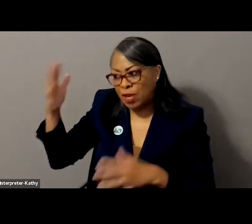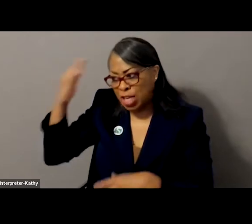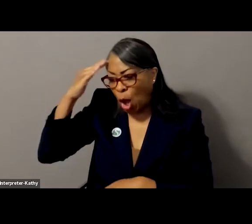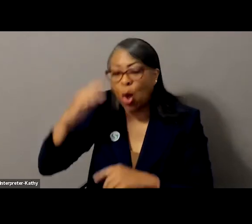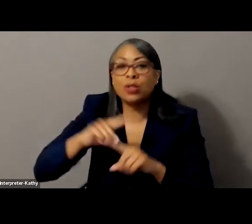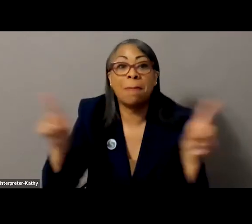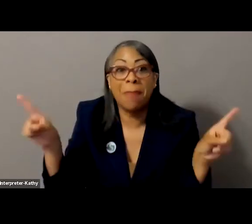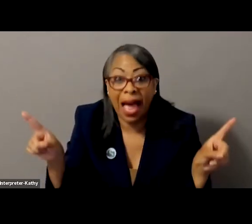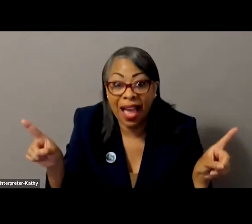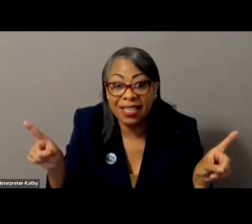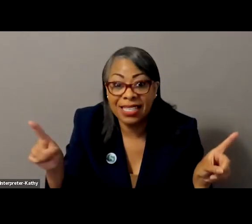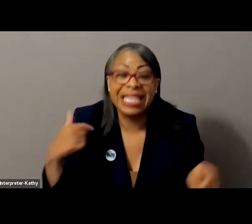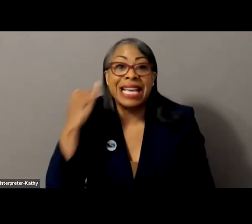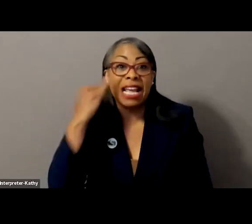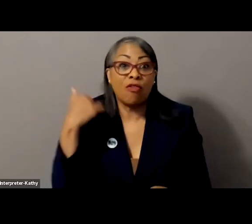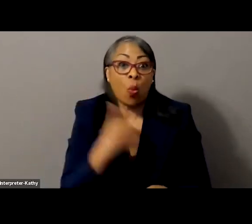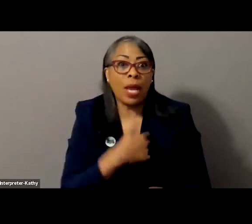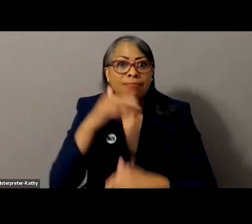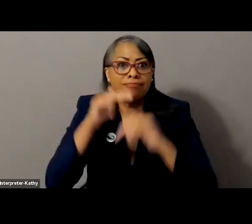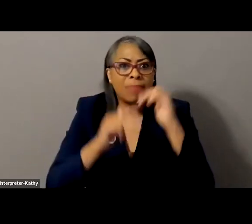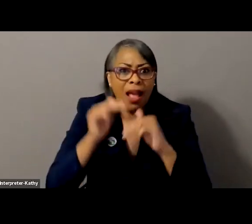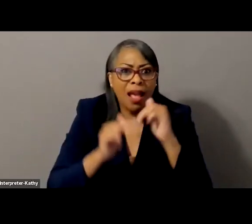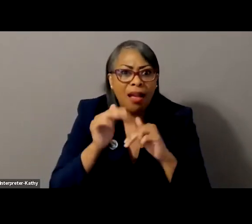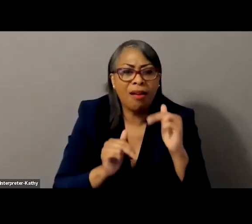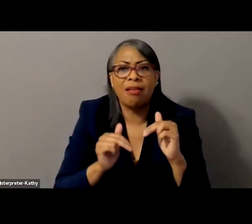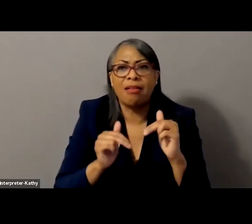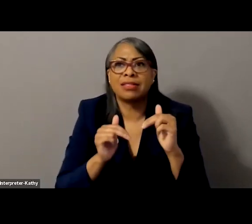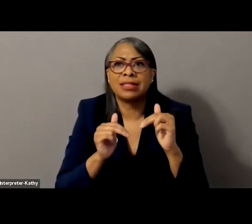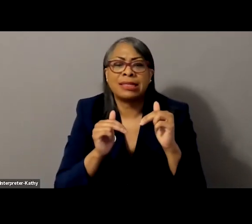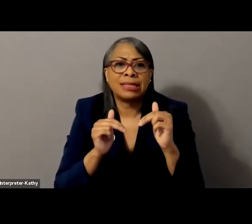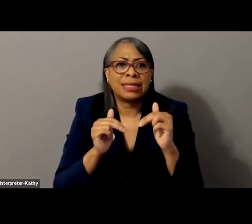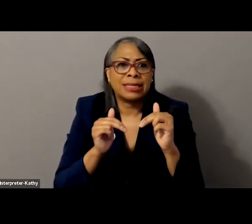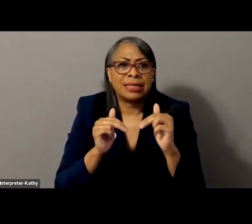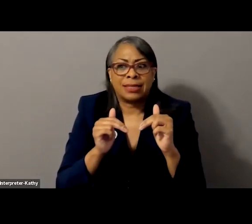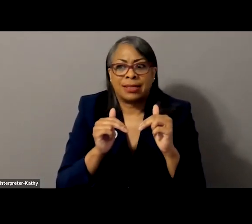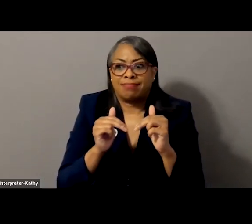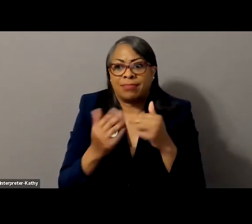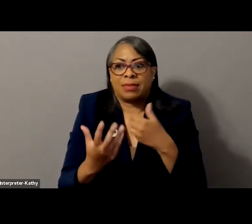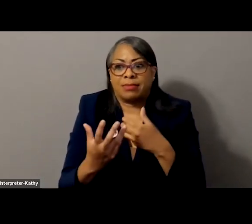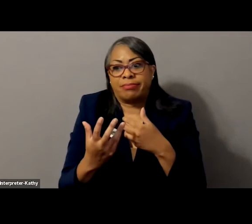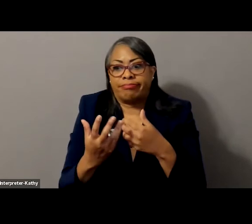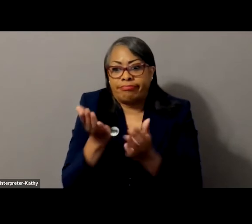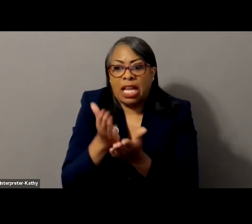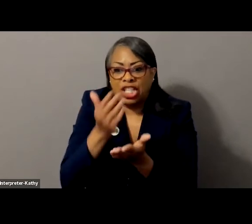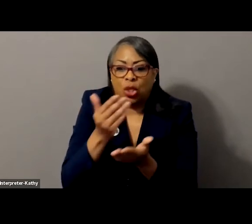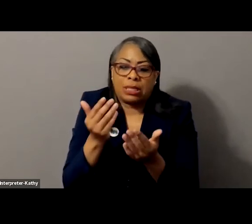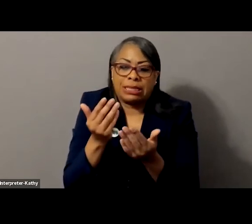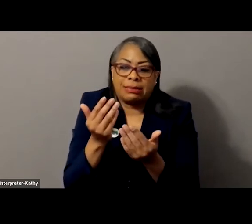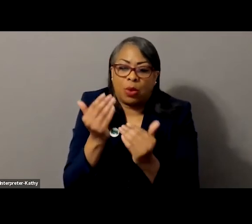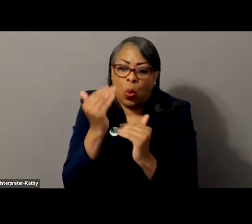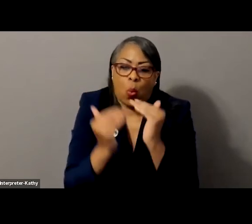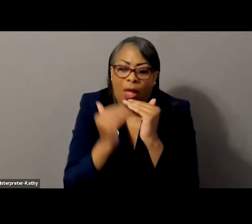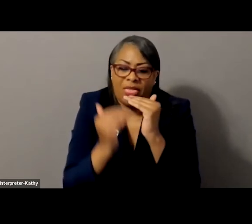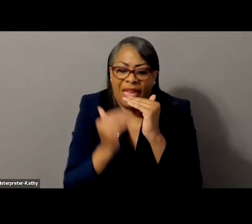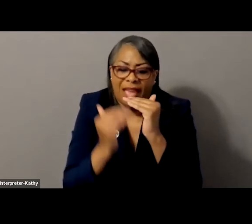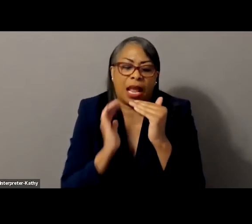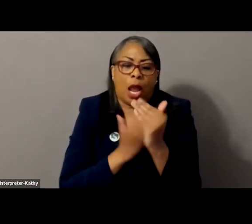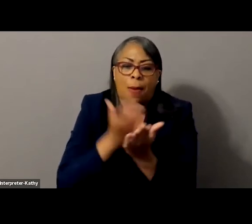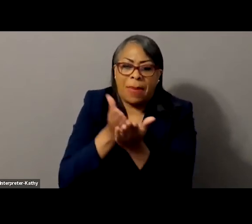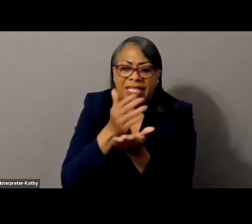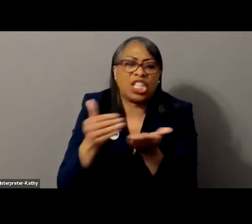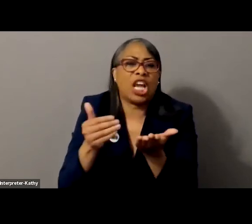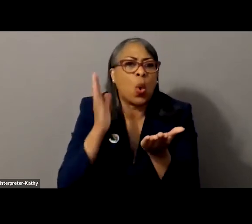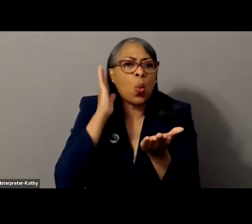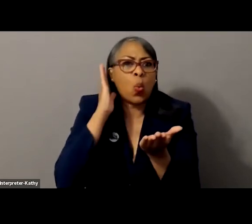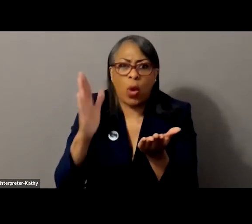But if we build this thing that we are intending to, and which is now in the budget, it will be state of the art and pretty impressive in terms of